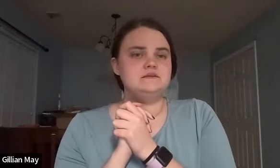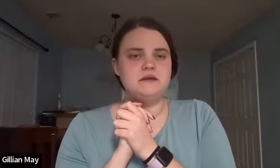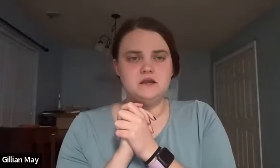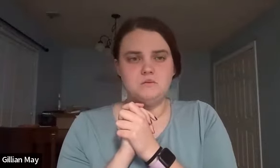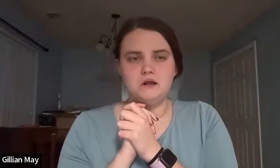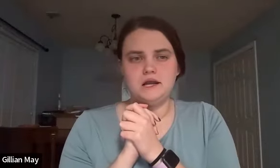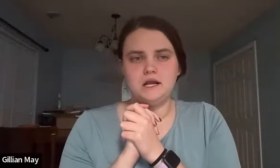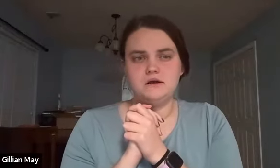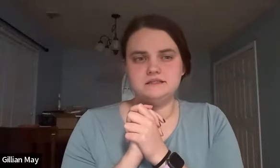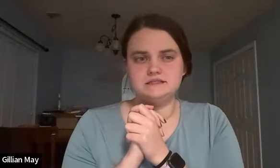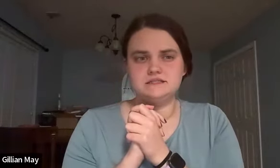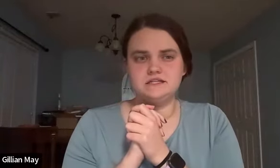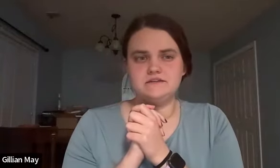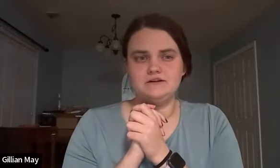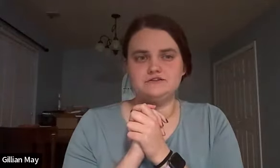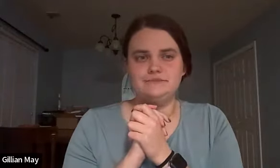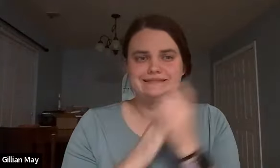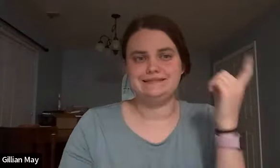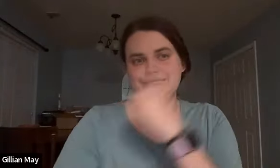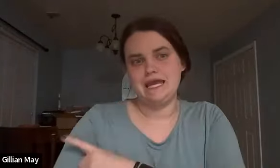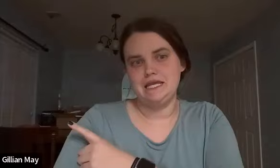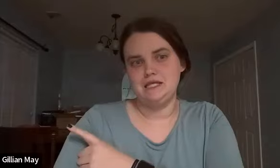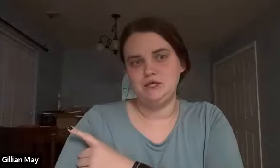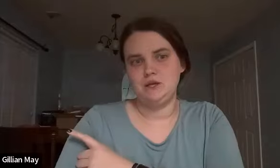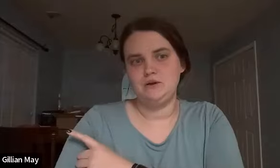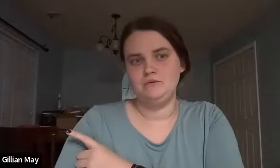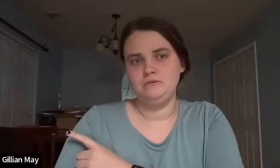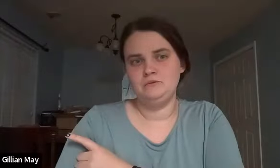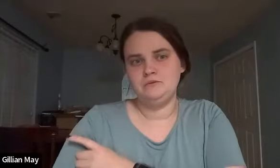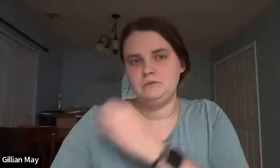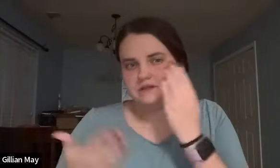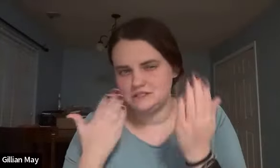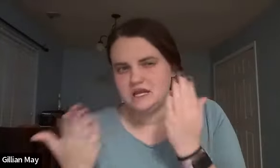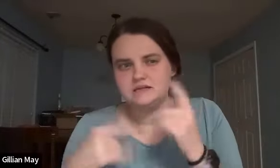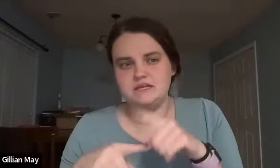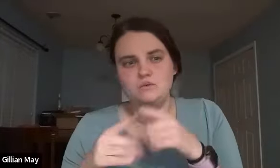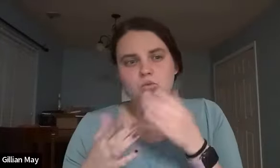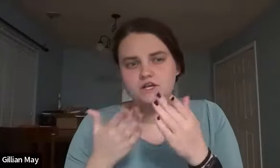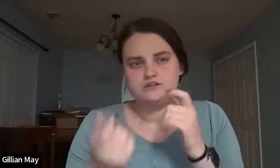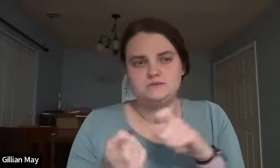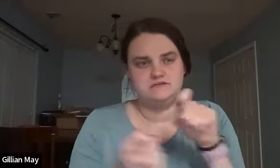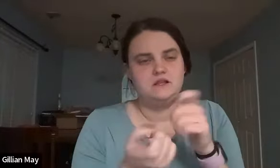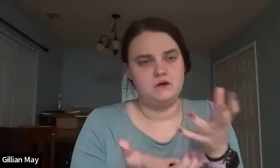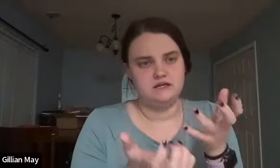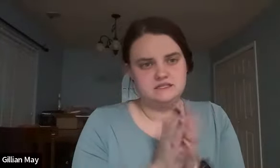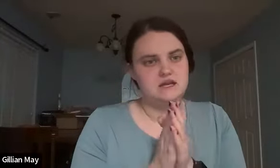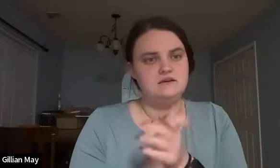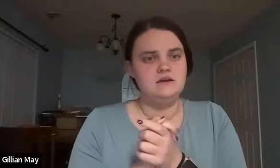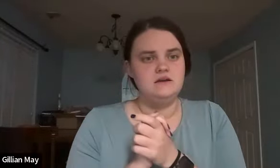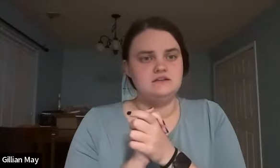Depending on what kind of context, because like that also means a day, you know, it just kind of depends on what you're specifically wanting to say. So